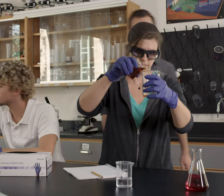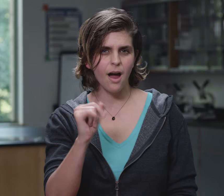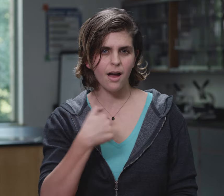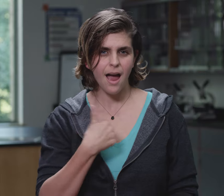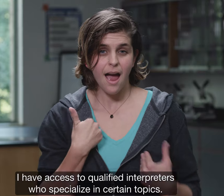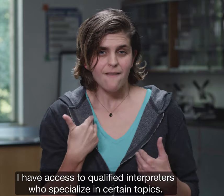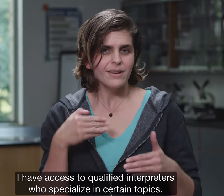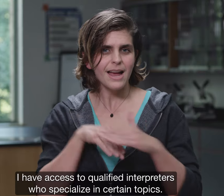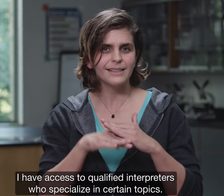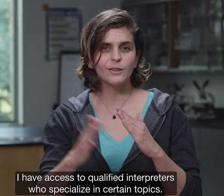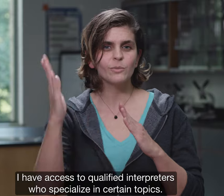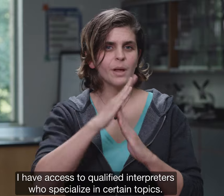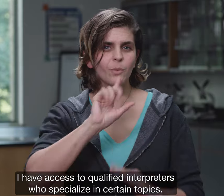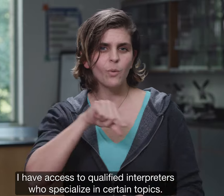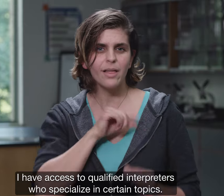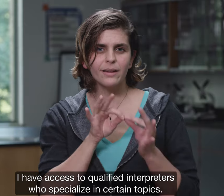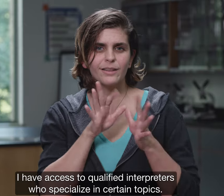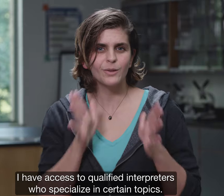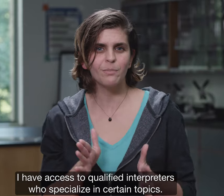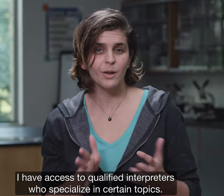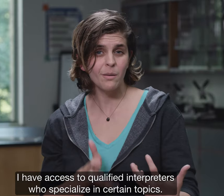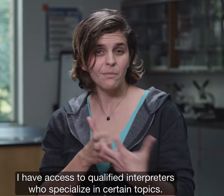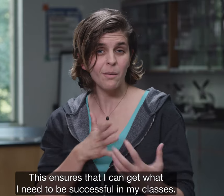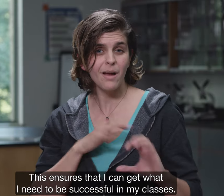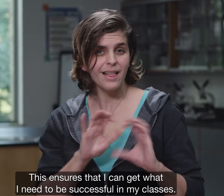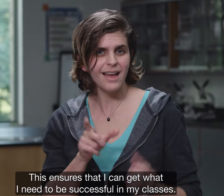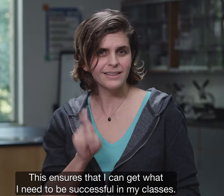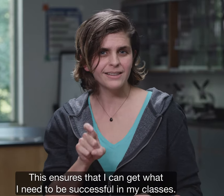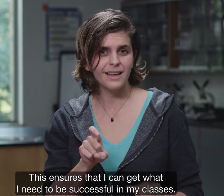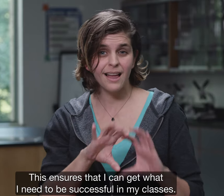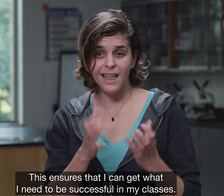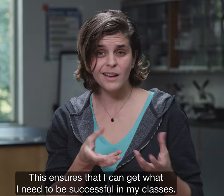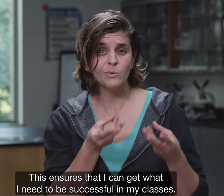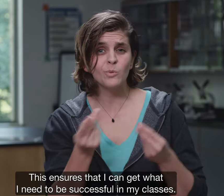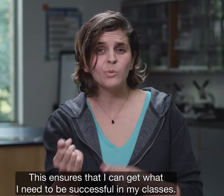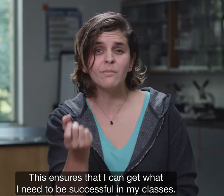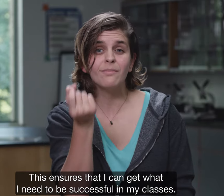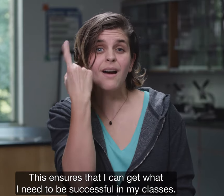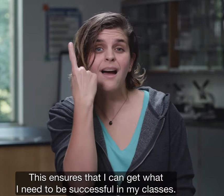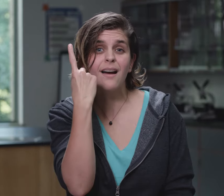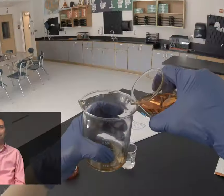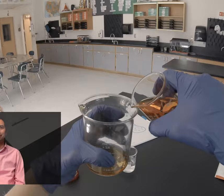I have access to qualified interpreters who specialize in certain topics. This ensures that I can get what I need to be successful in my classes.